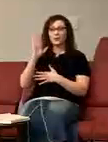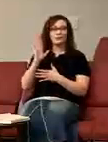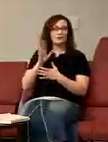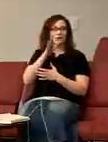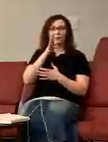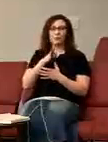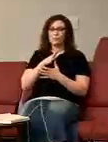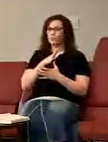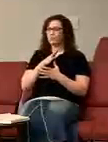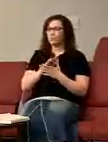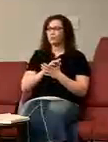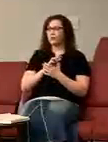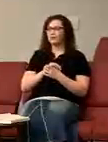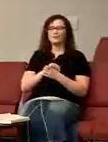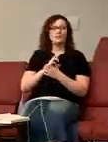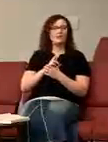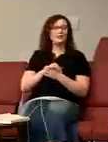God.